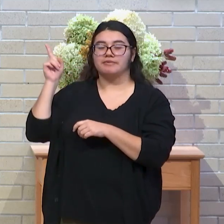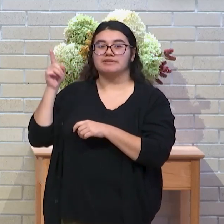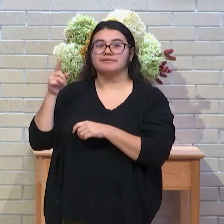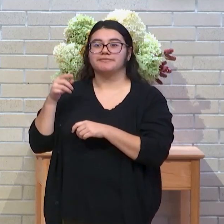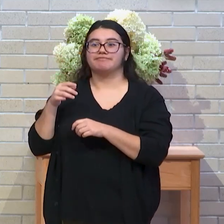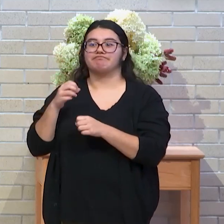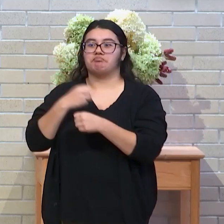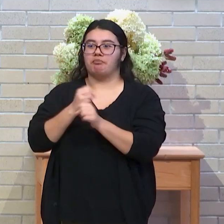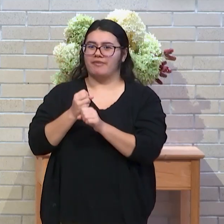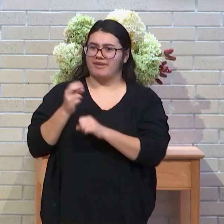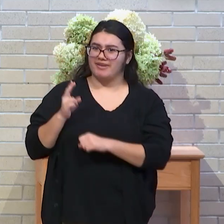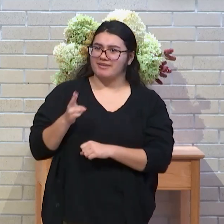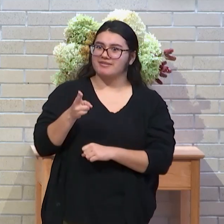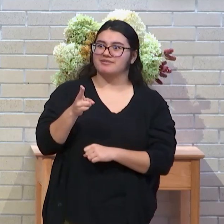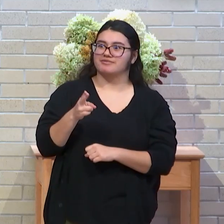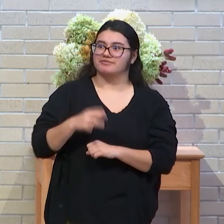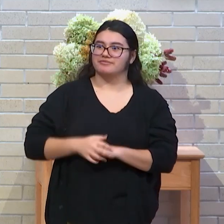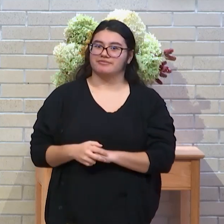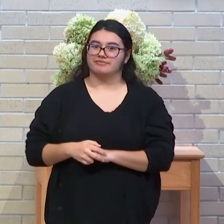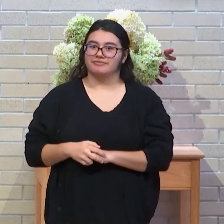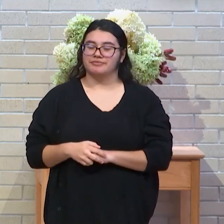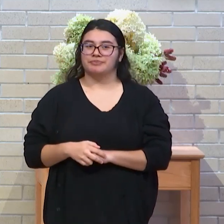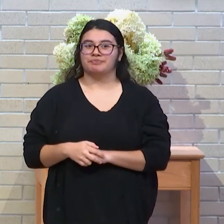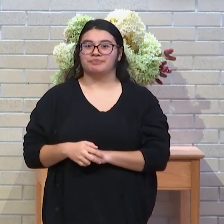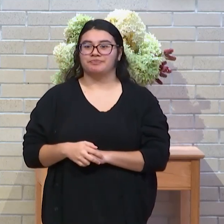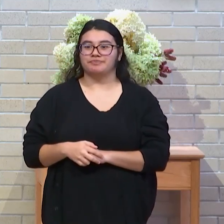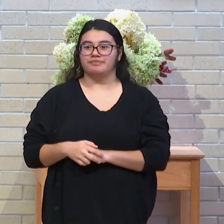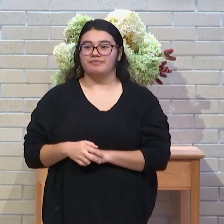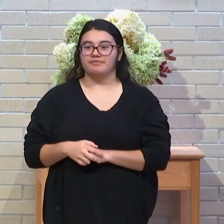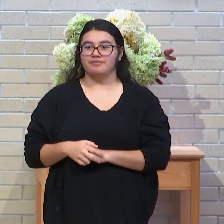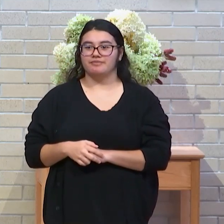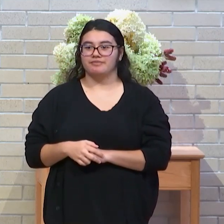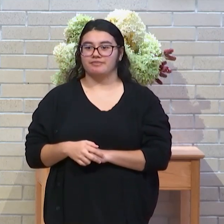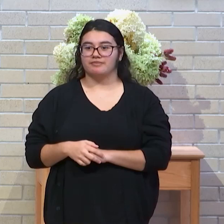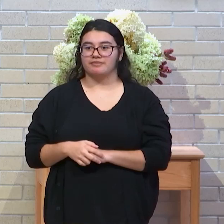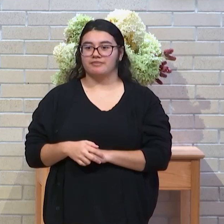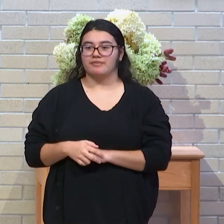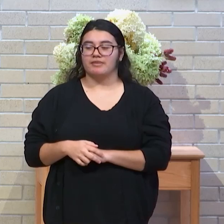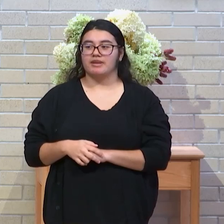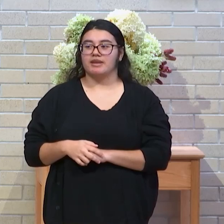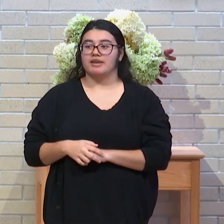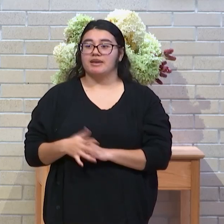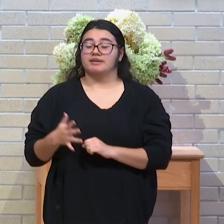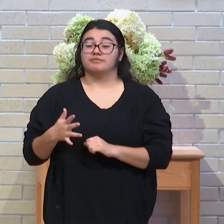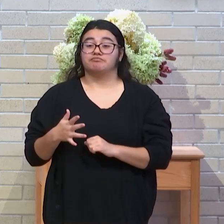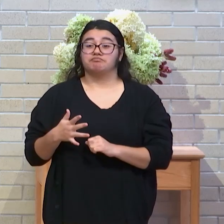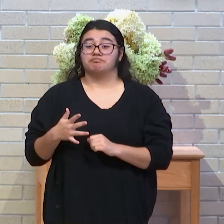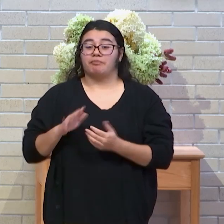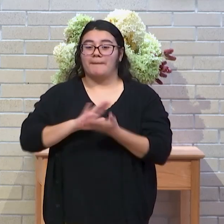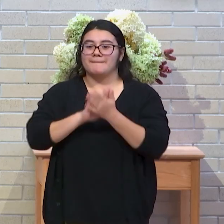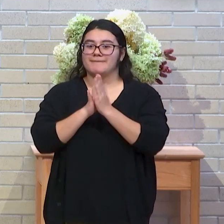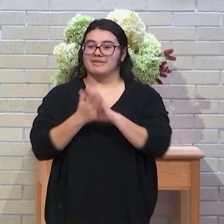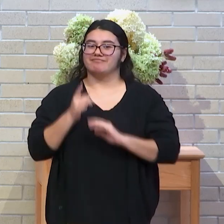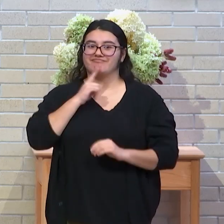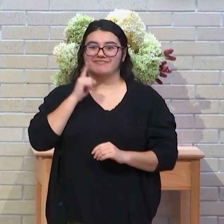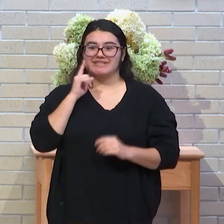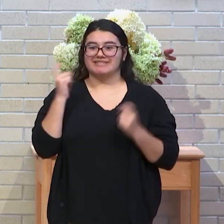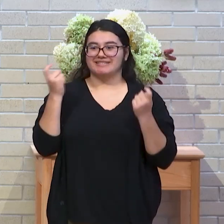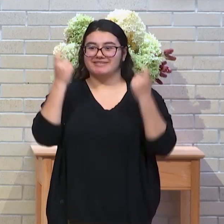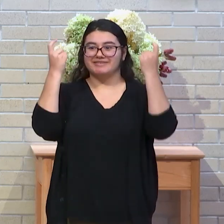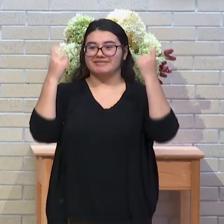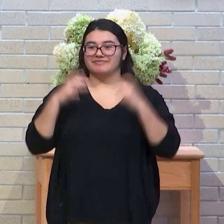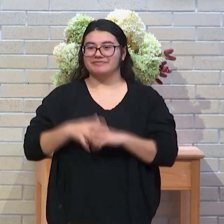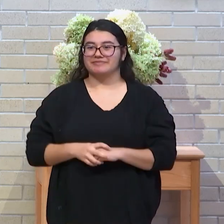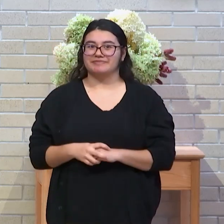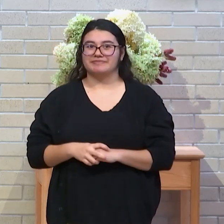at the church we were at, and they gave everybody balloons. That way we could feel the music and the vibrations. And she was in tears, and it was a very emotional moment